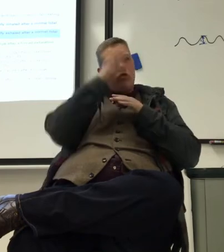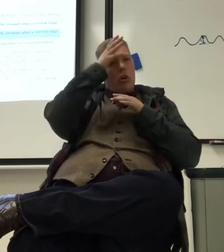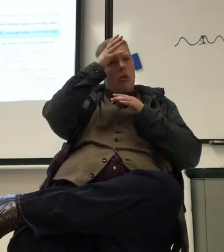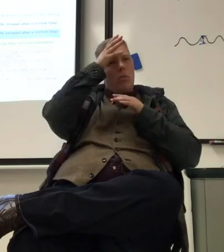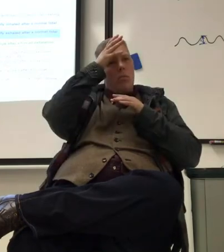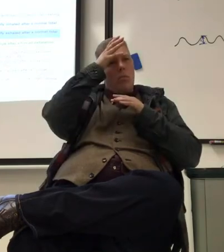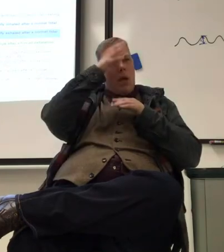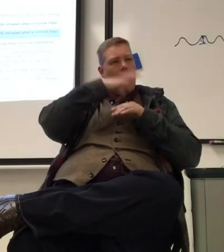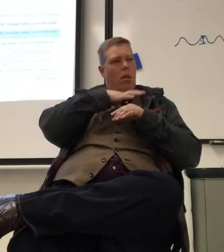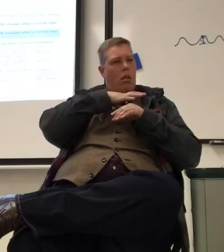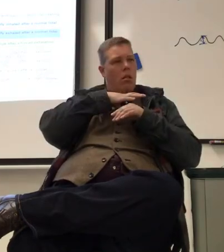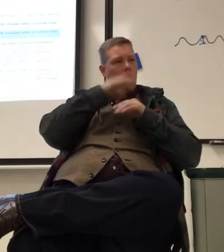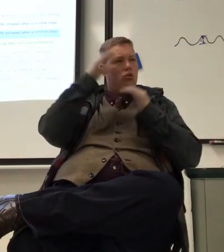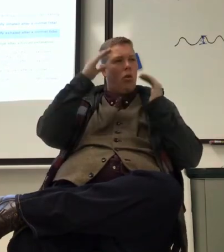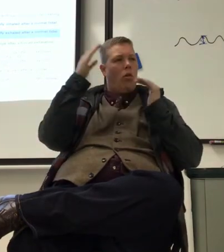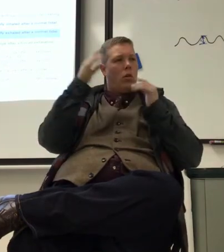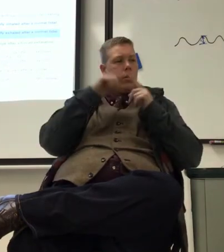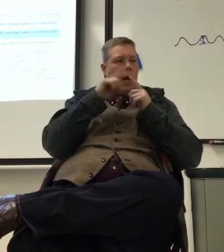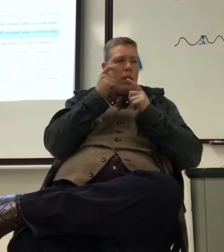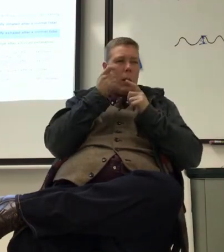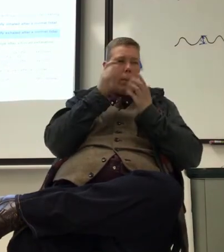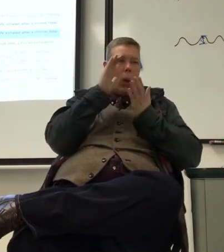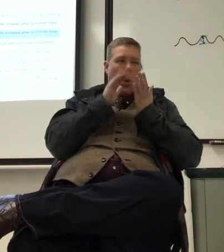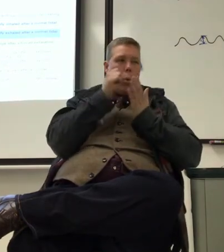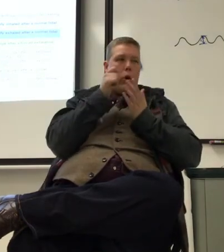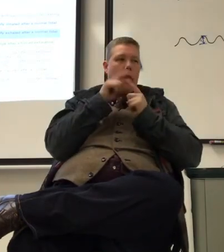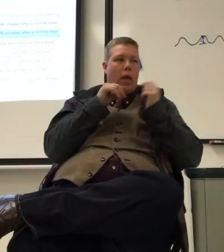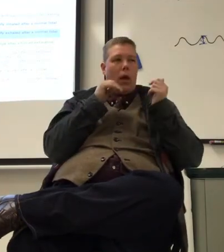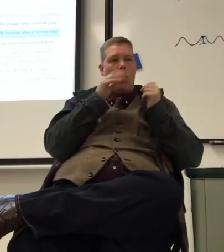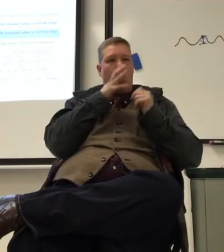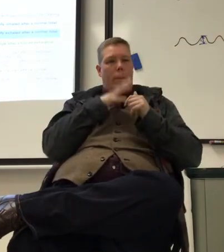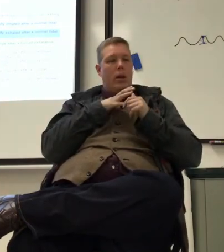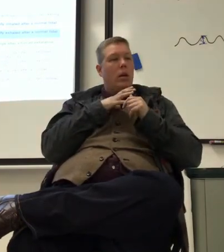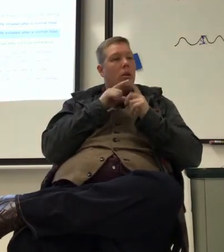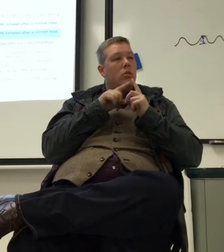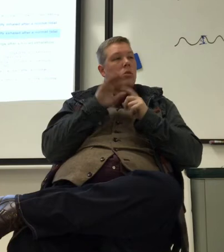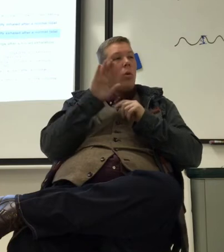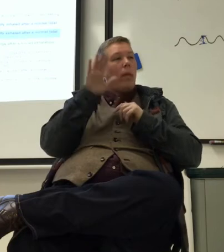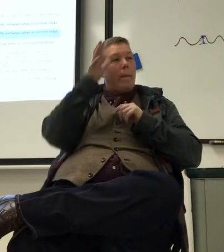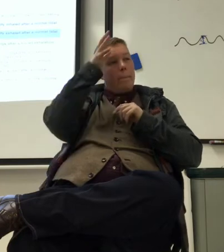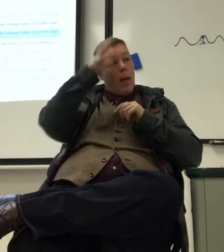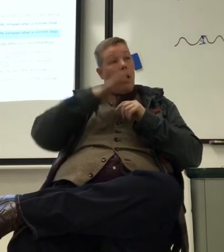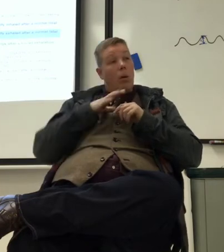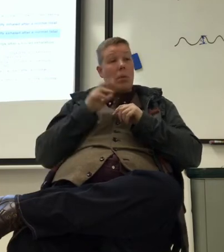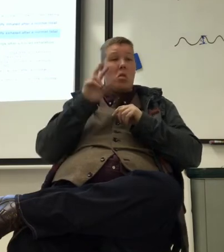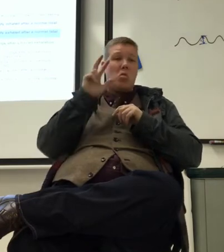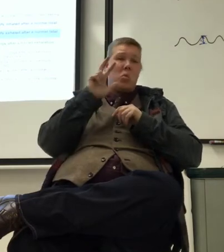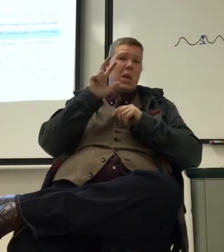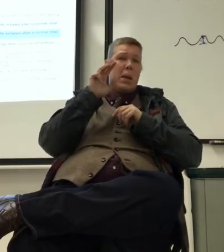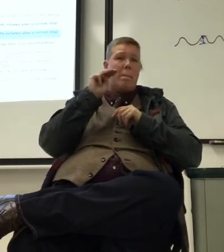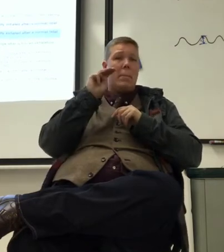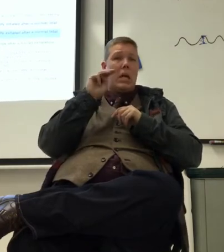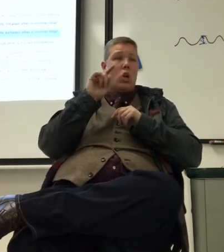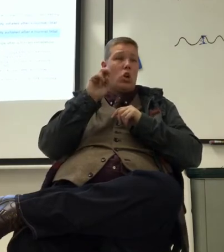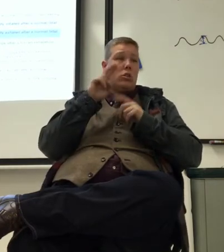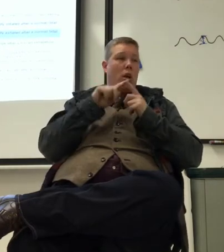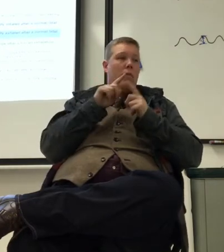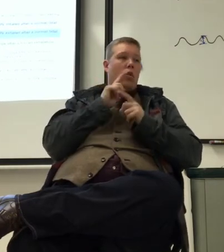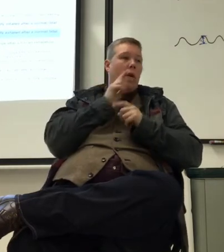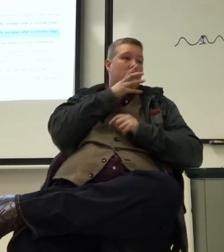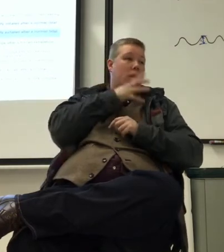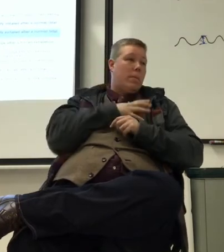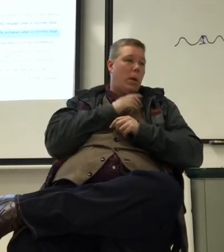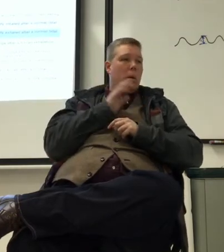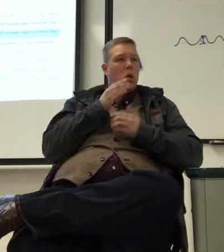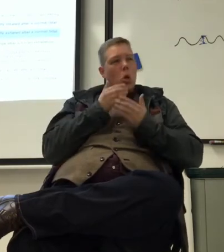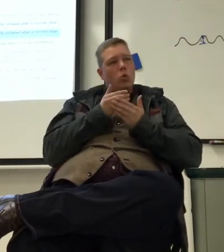little bit larger lung capacity. So their IRV might be about 3 liters, and for a female might be close to 2 liters, and you'll